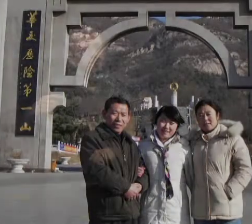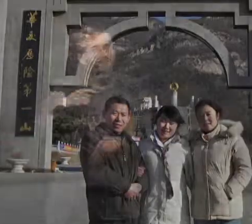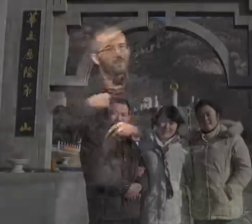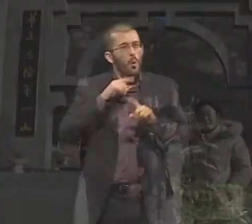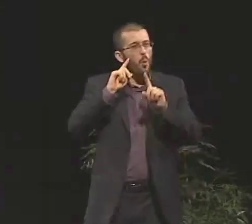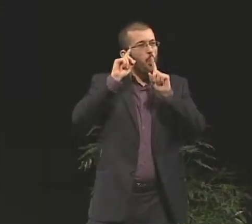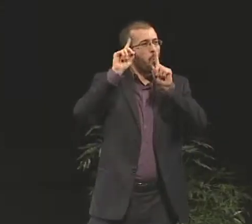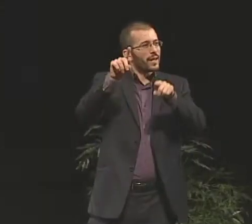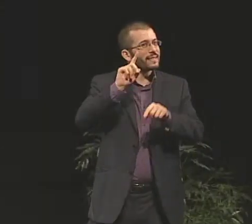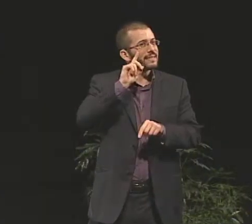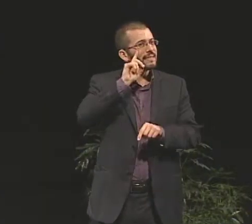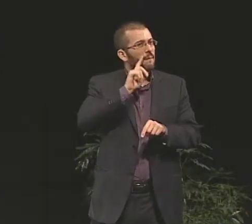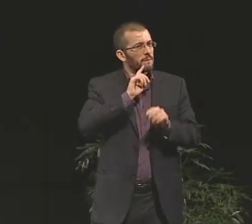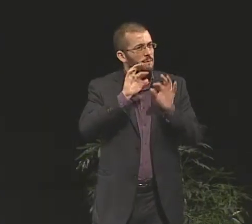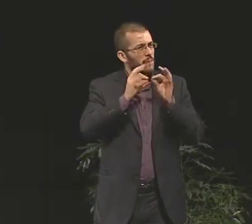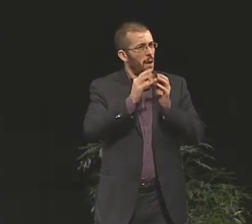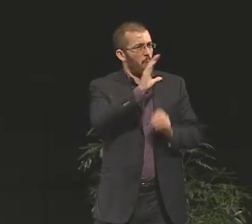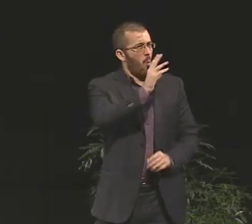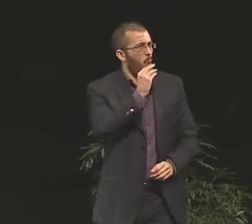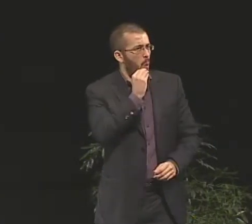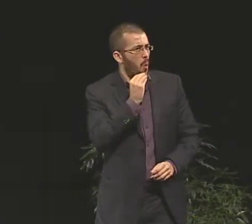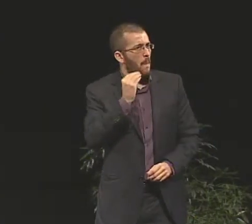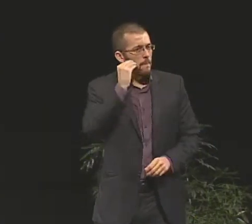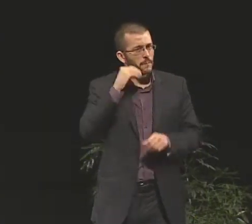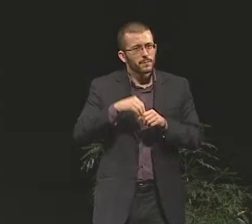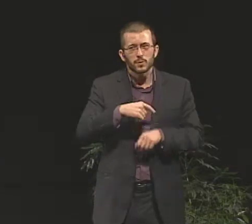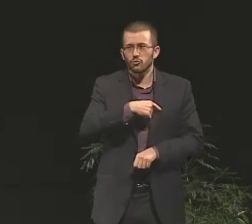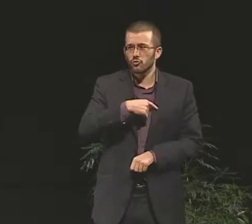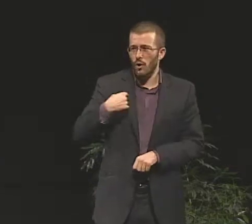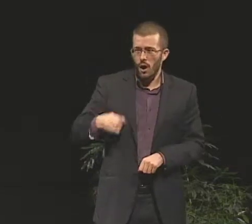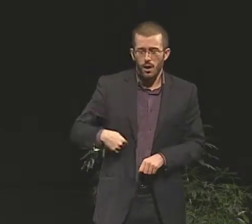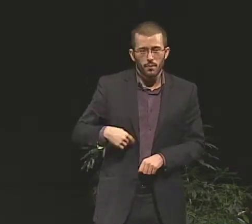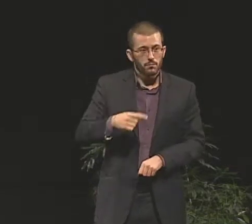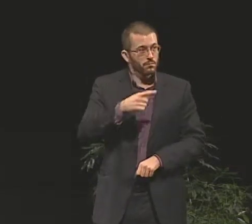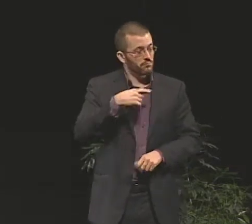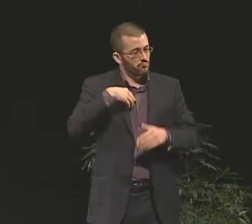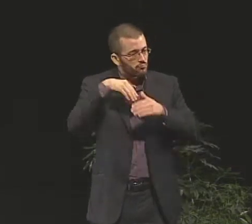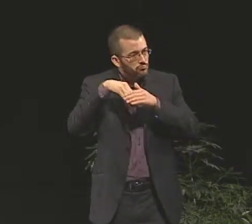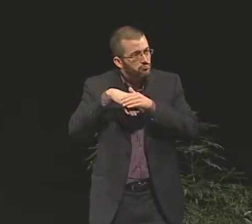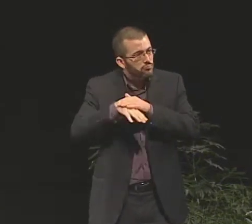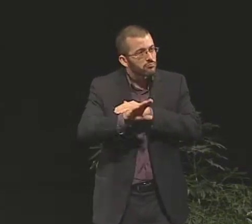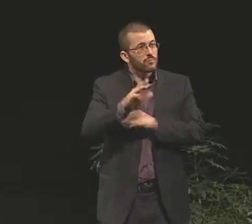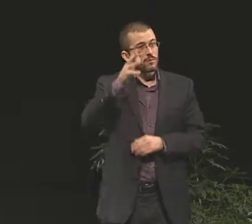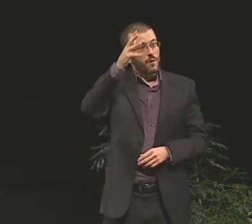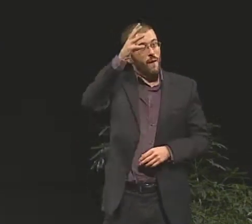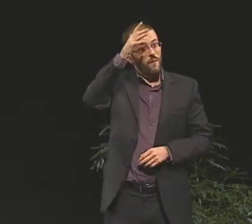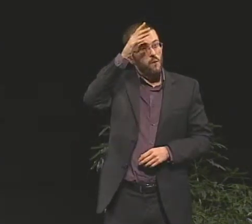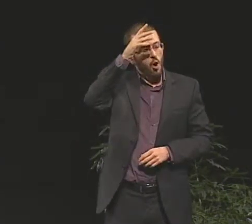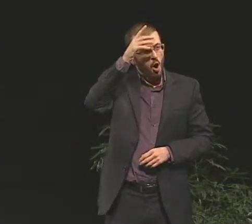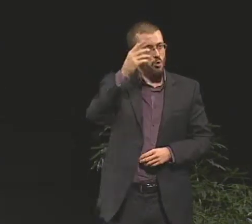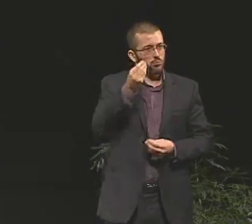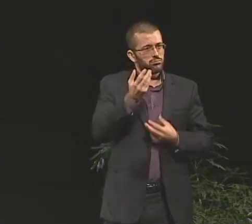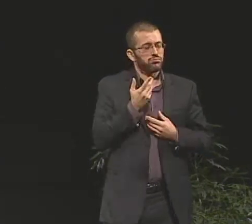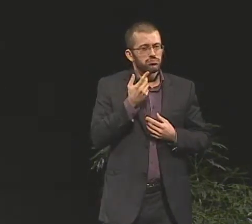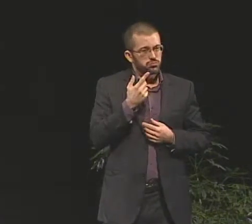I had the opportunity to meet a deaf family in their home in China. And when I went in, the father told